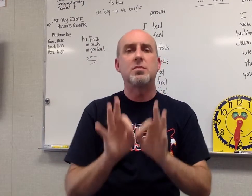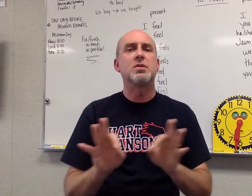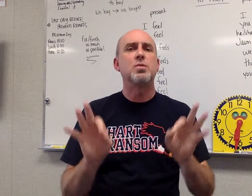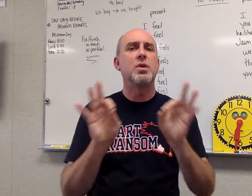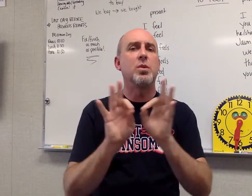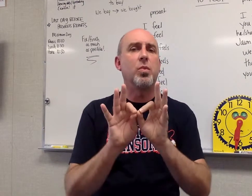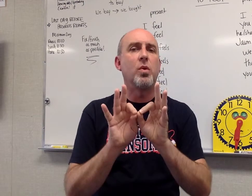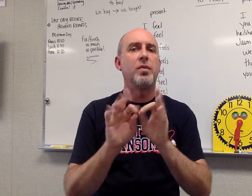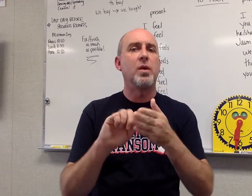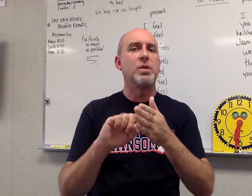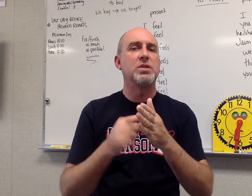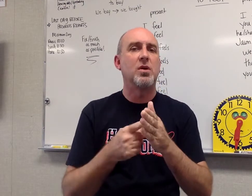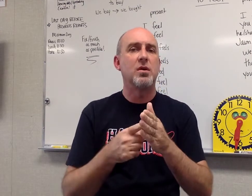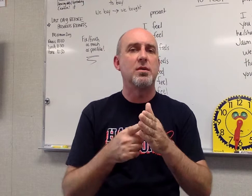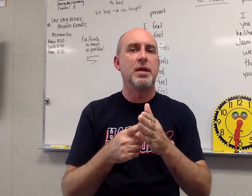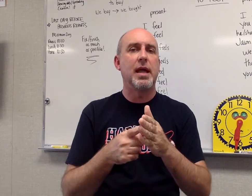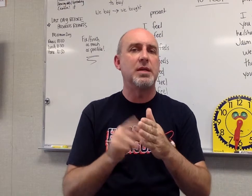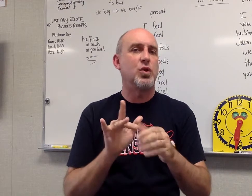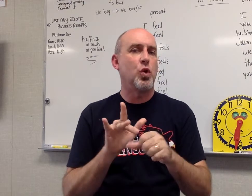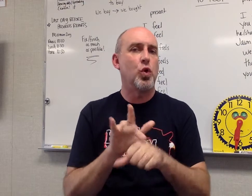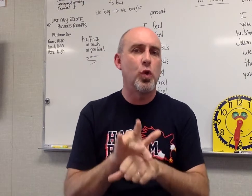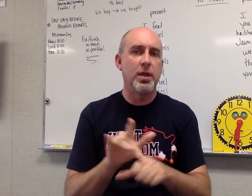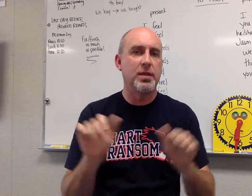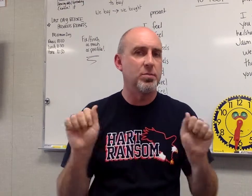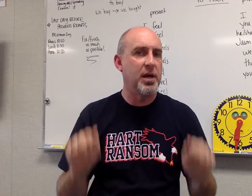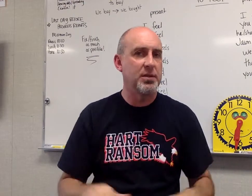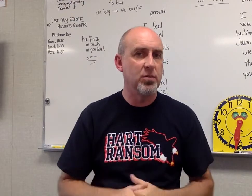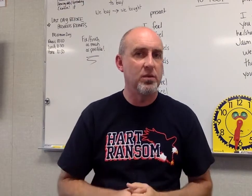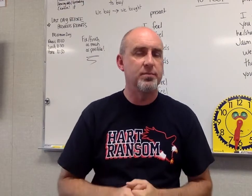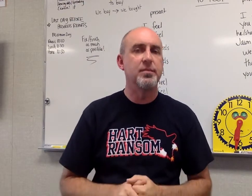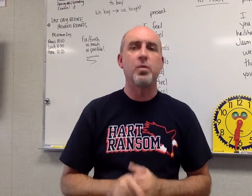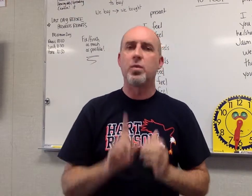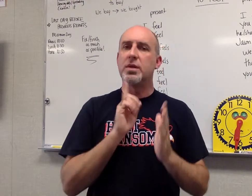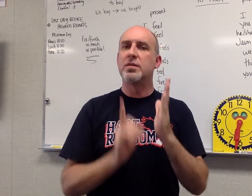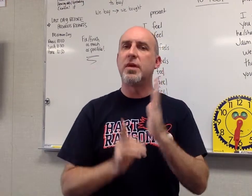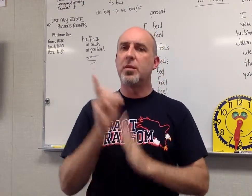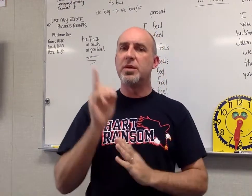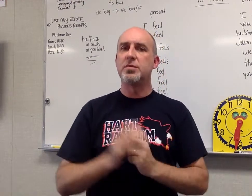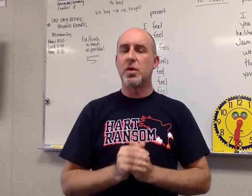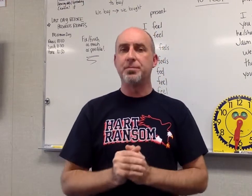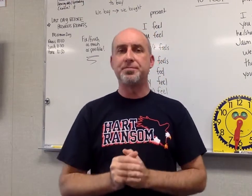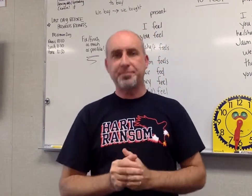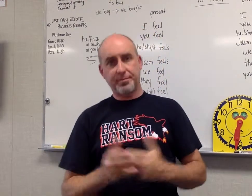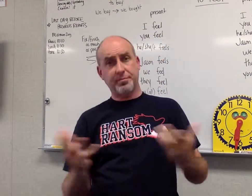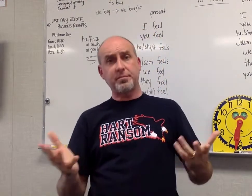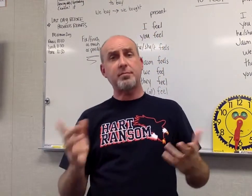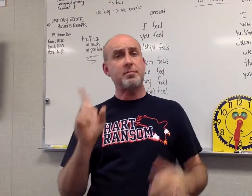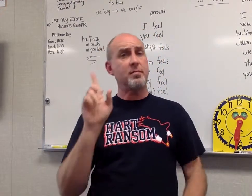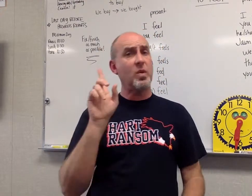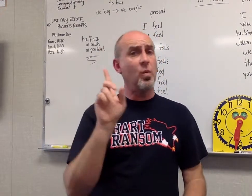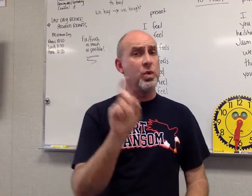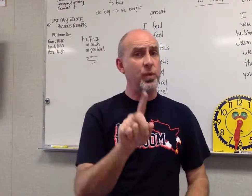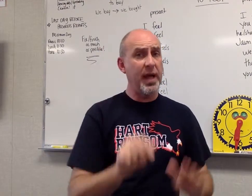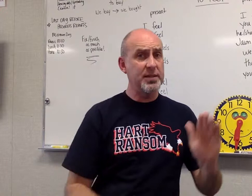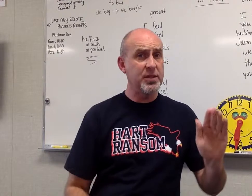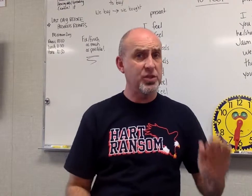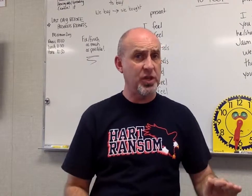It's really important that we start as early as possible and we really develop it. So, when you ask a